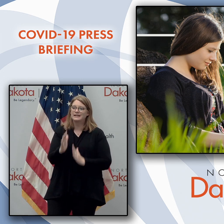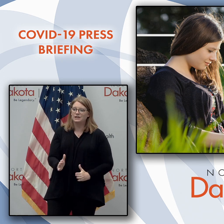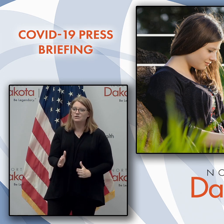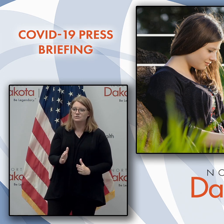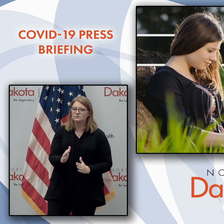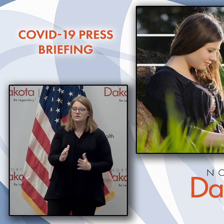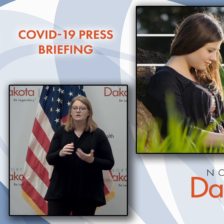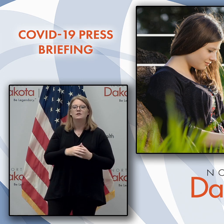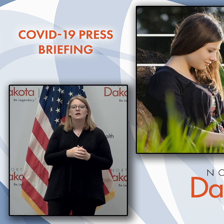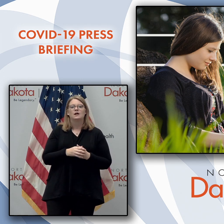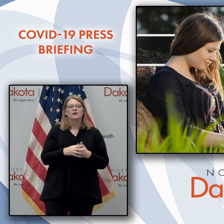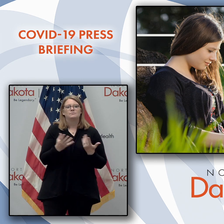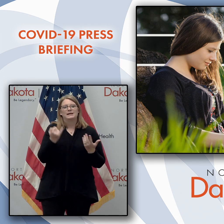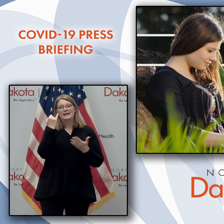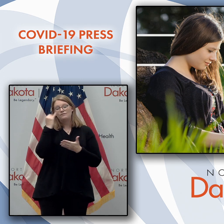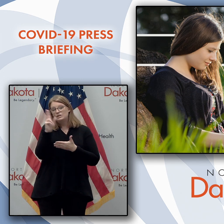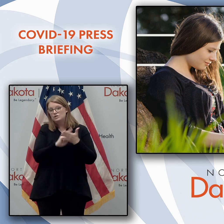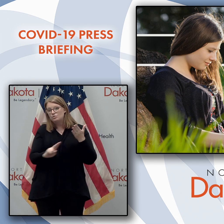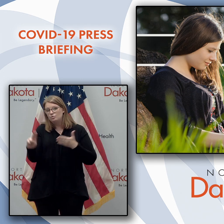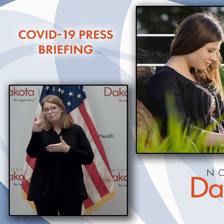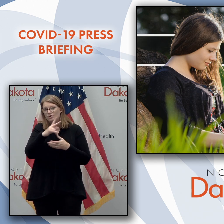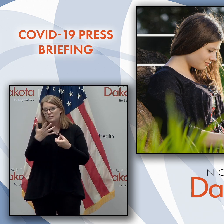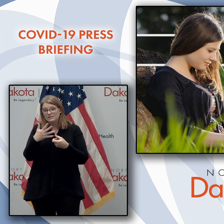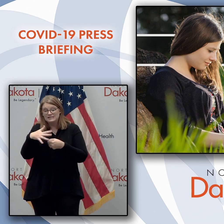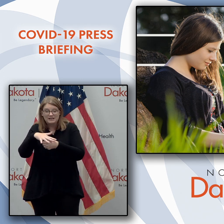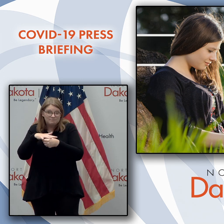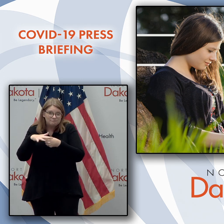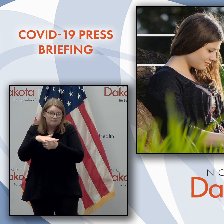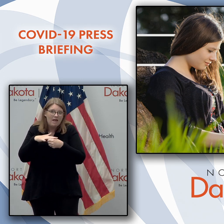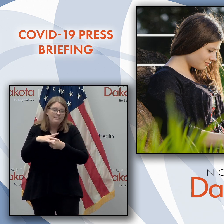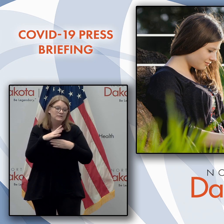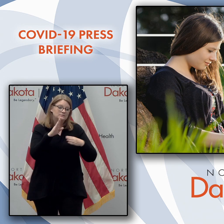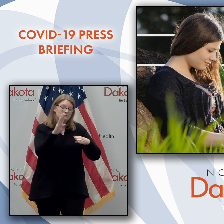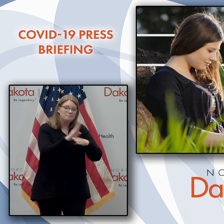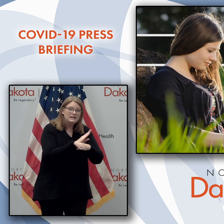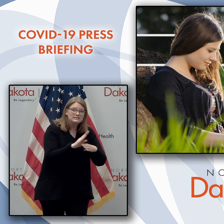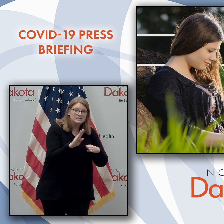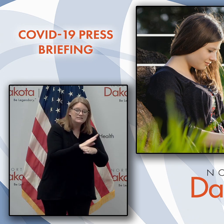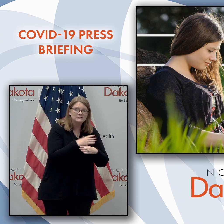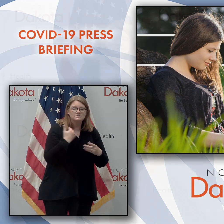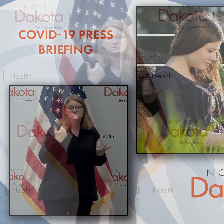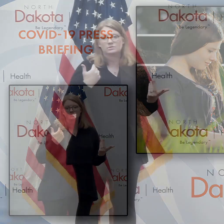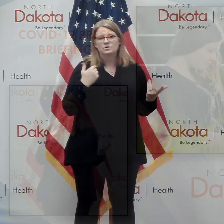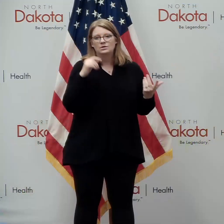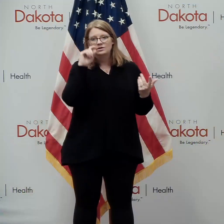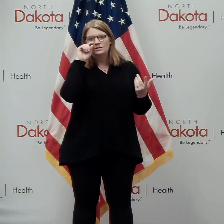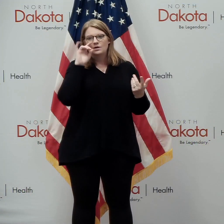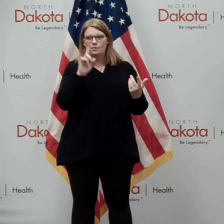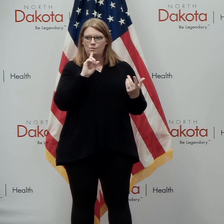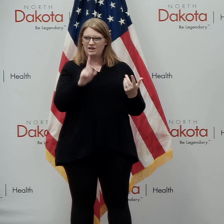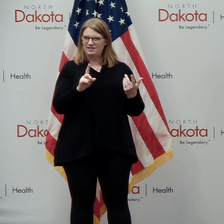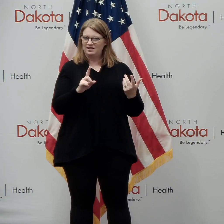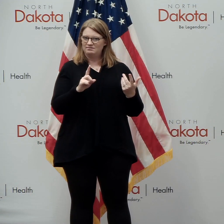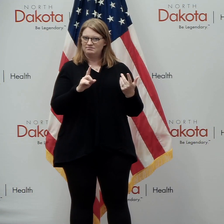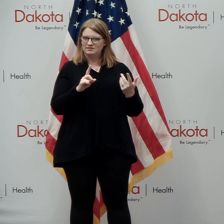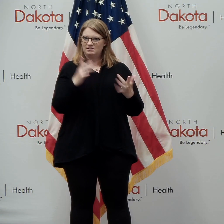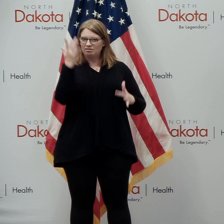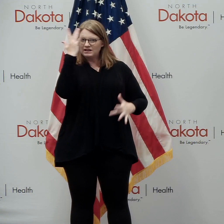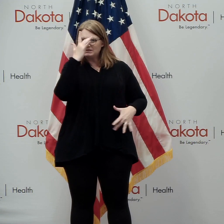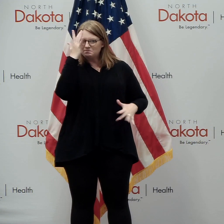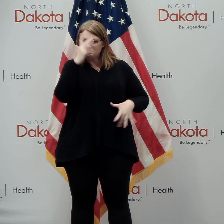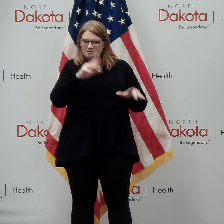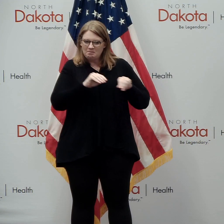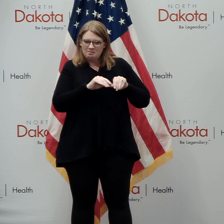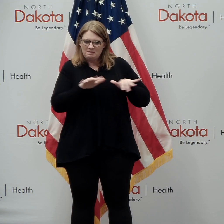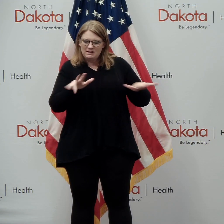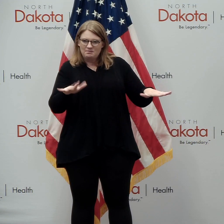again, as we've seen, whether it's a university campus or whether it's a business, we've learned a lot working through this pandemic, global pandemic, the